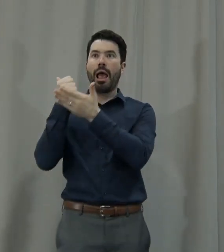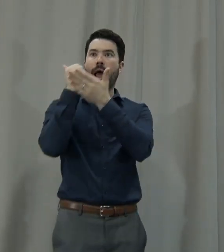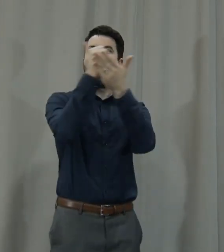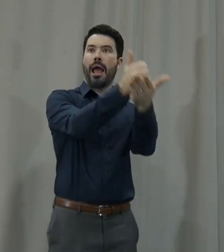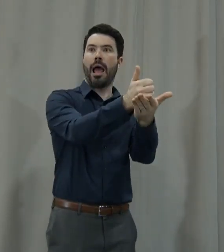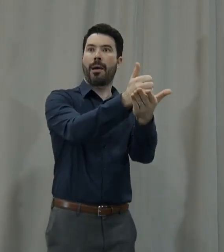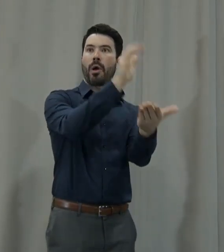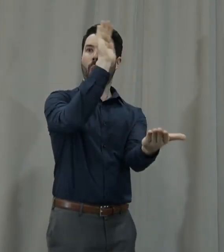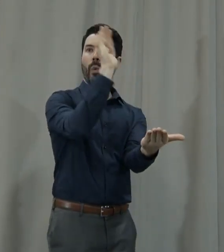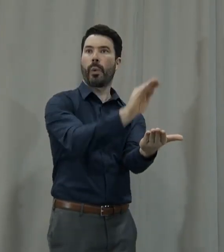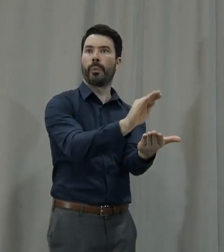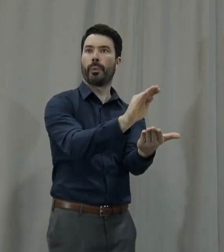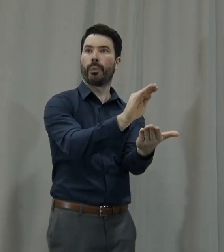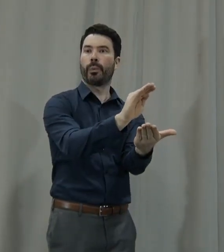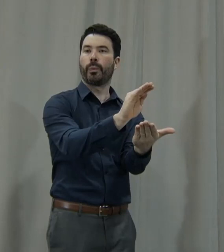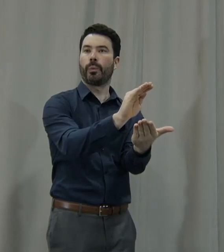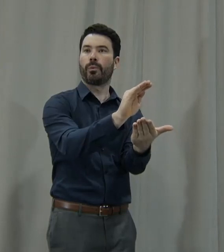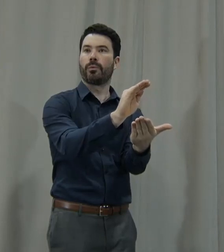reduce the rates of death.